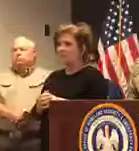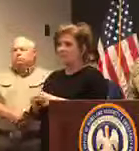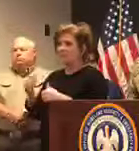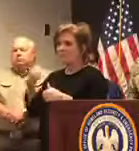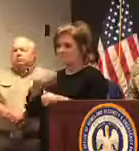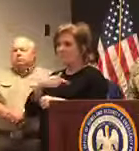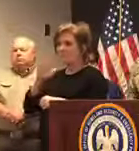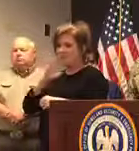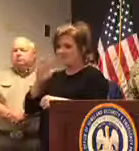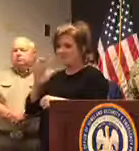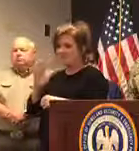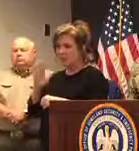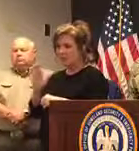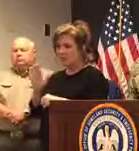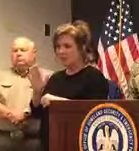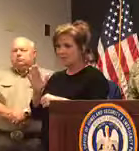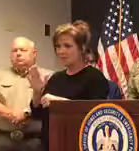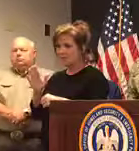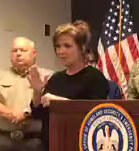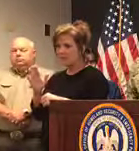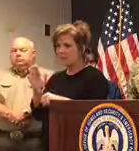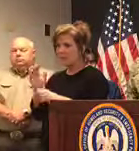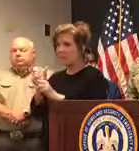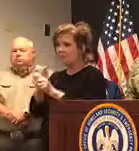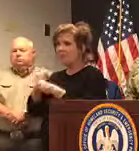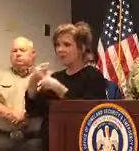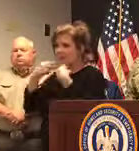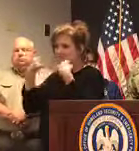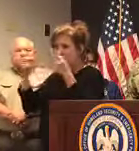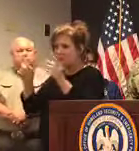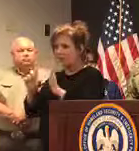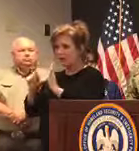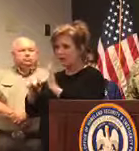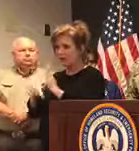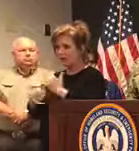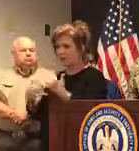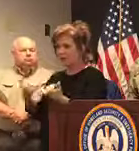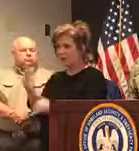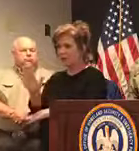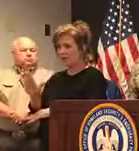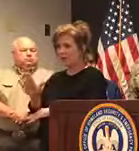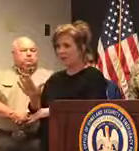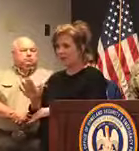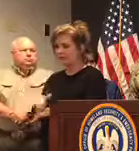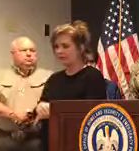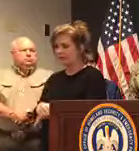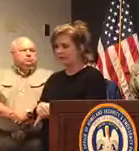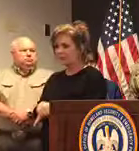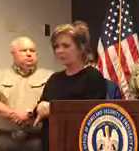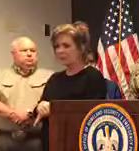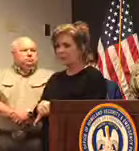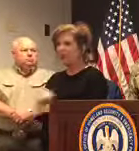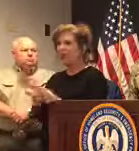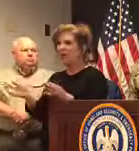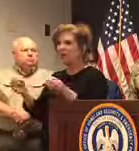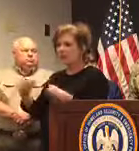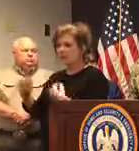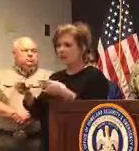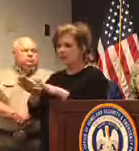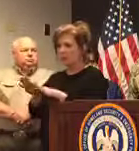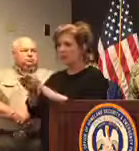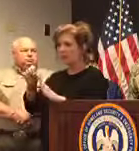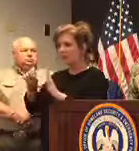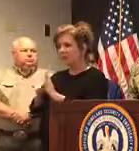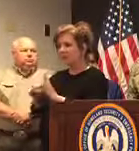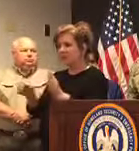We will be making an announcement later this afternoon about office closures, state office